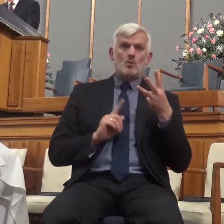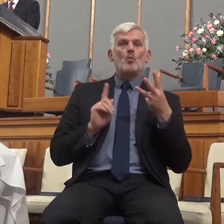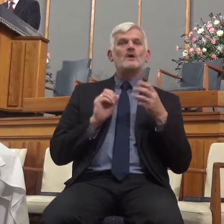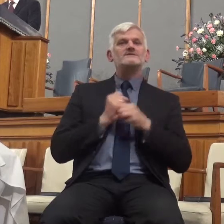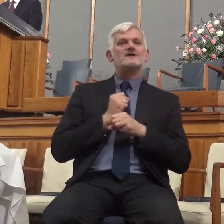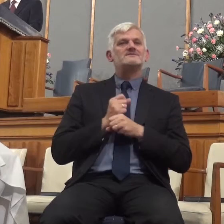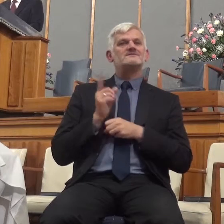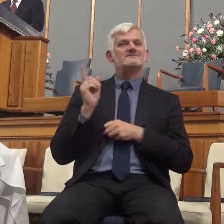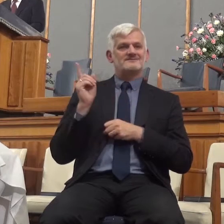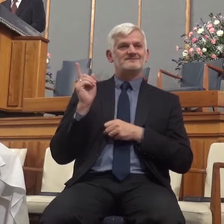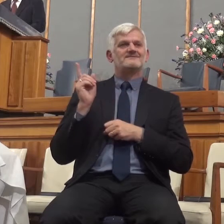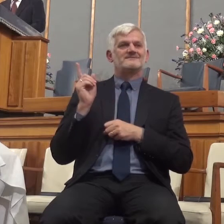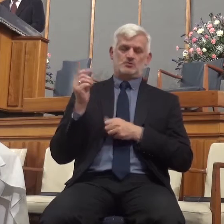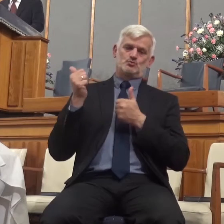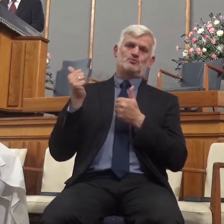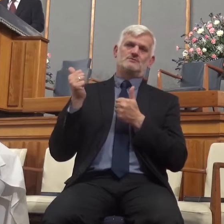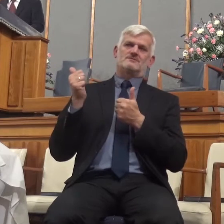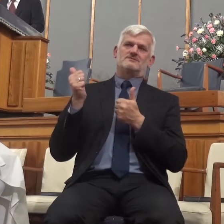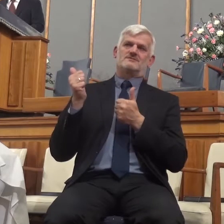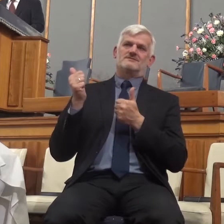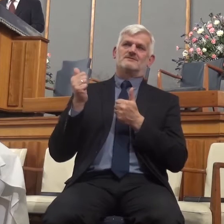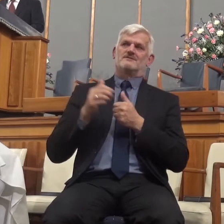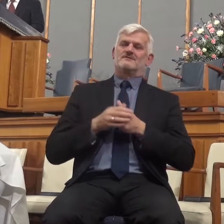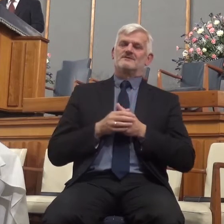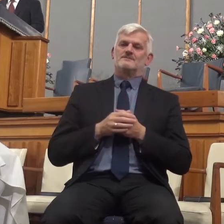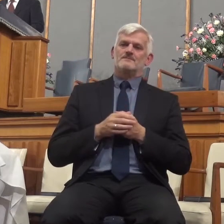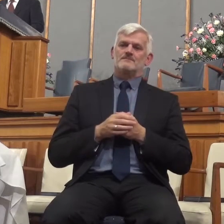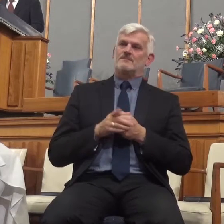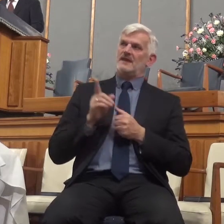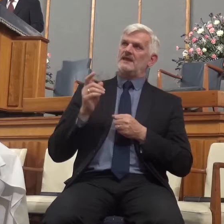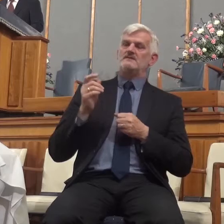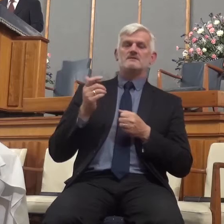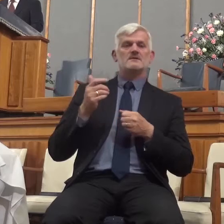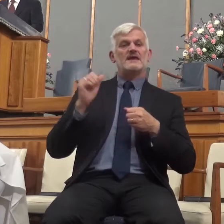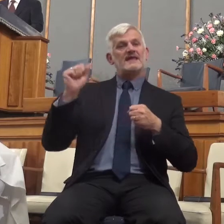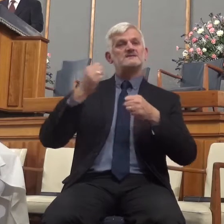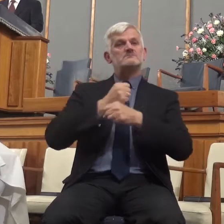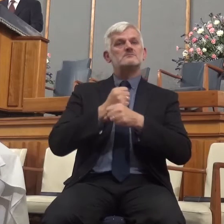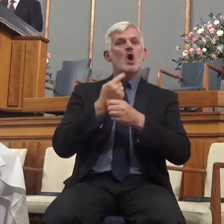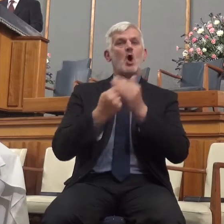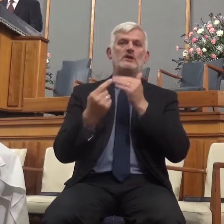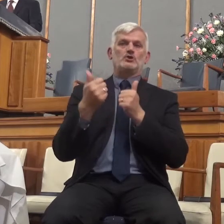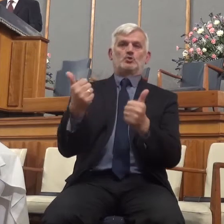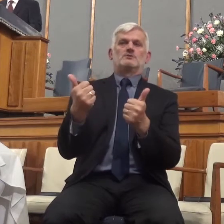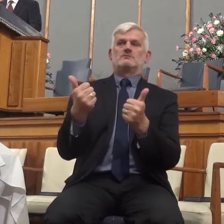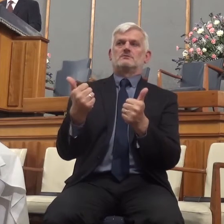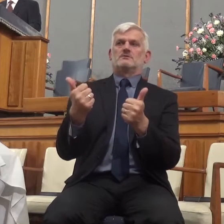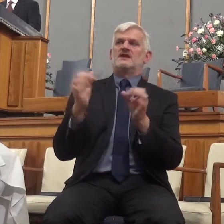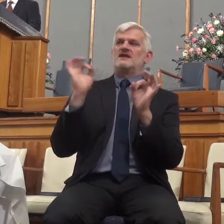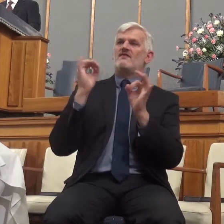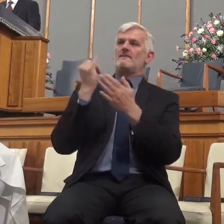actions. And he is only good. There is nothing bad in